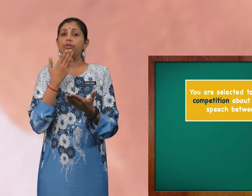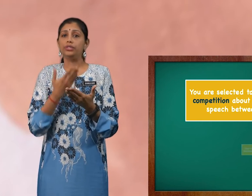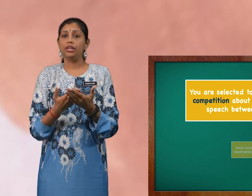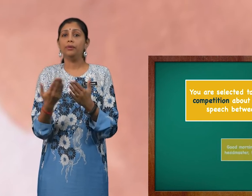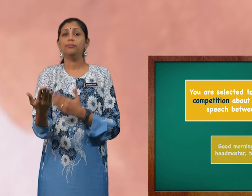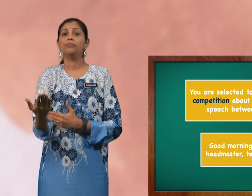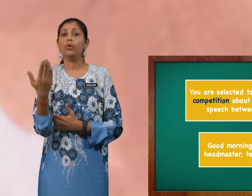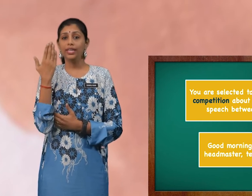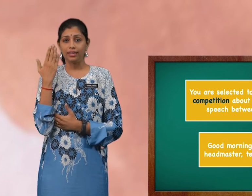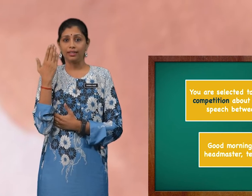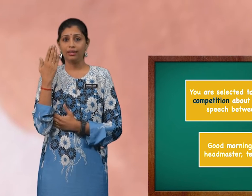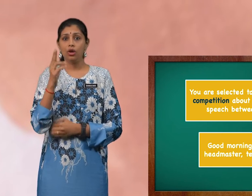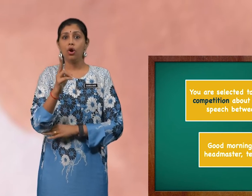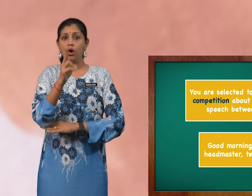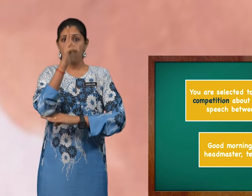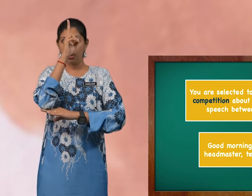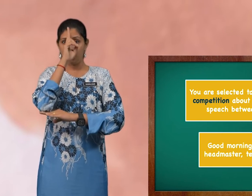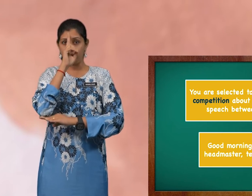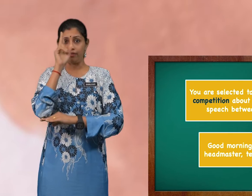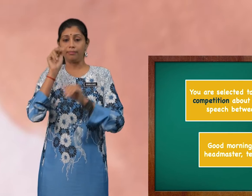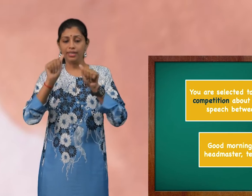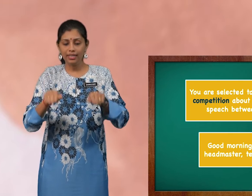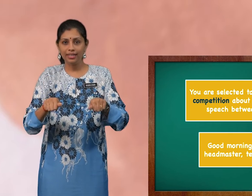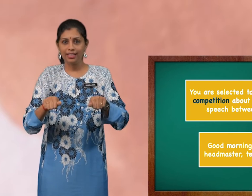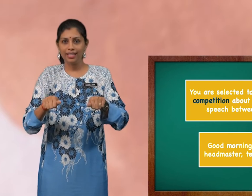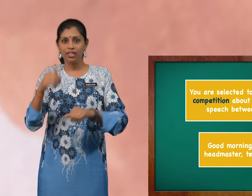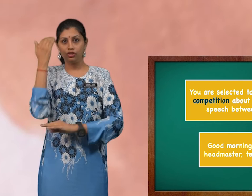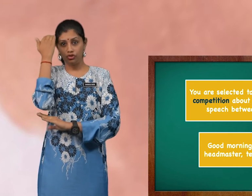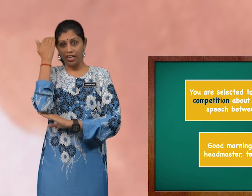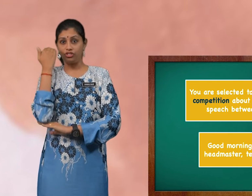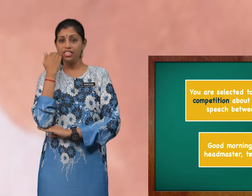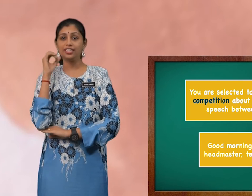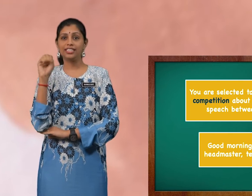Good morning, honorable judges,